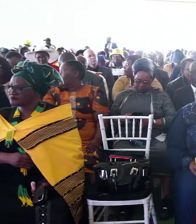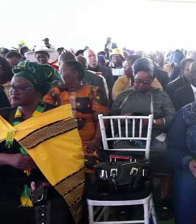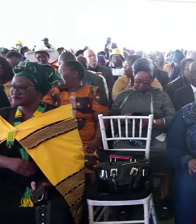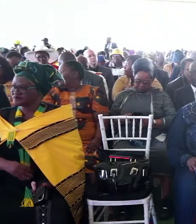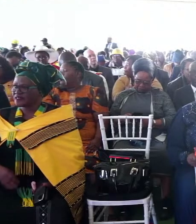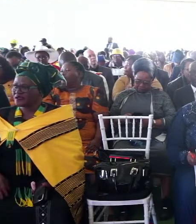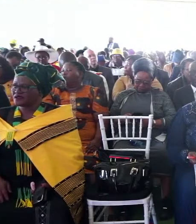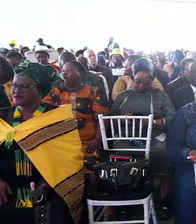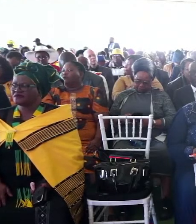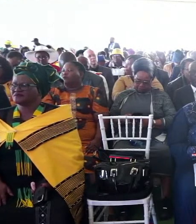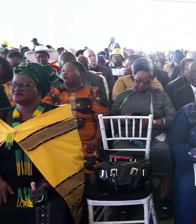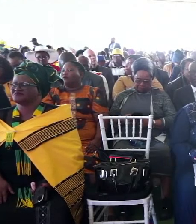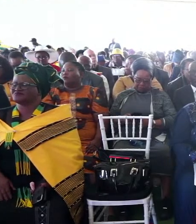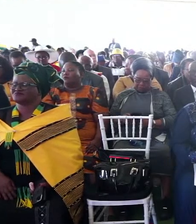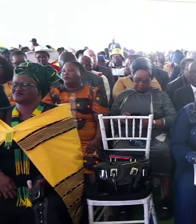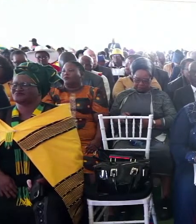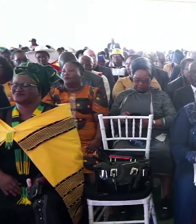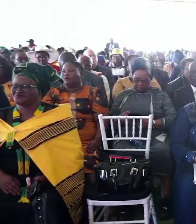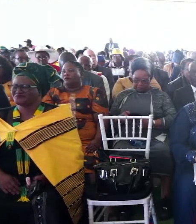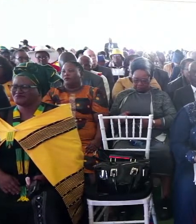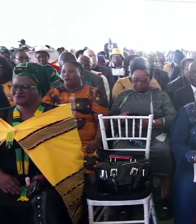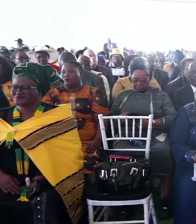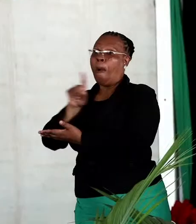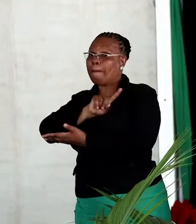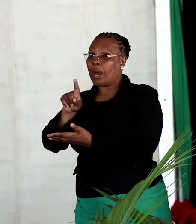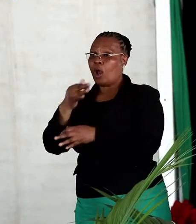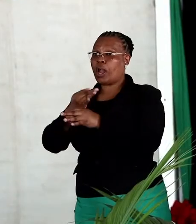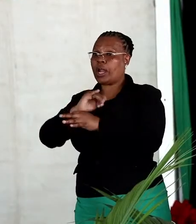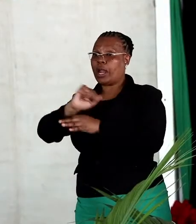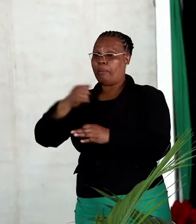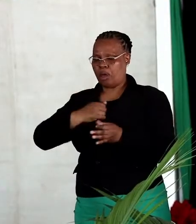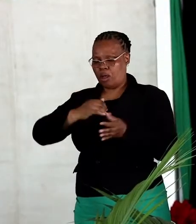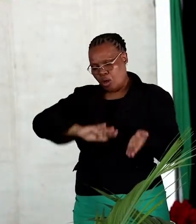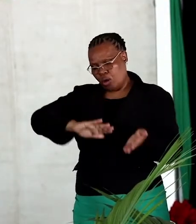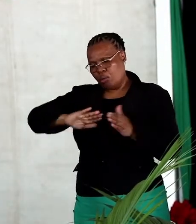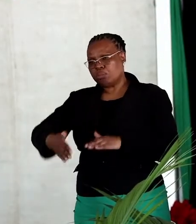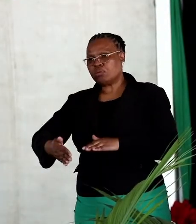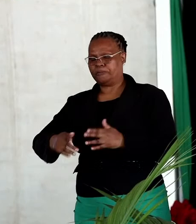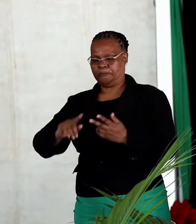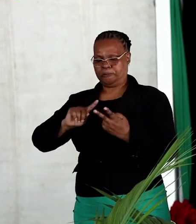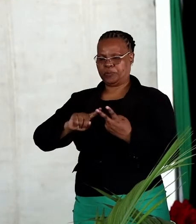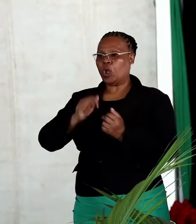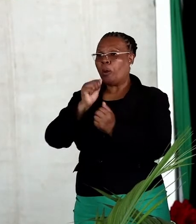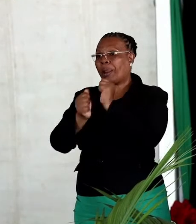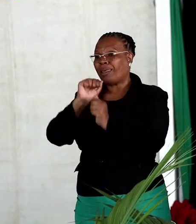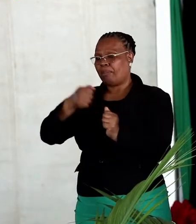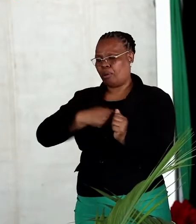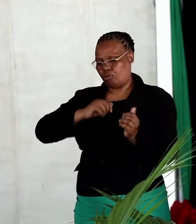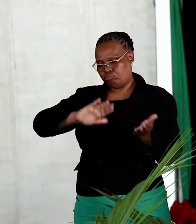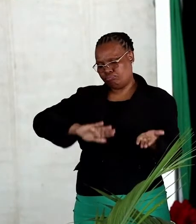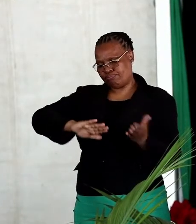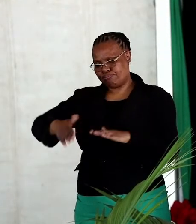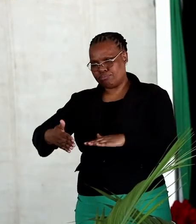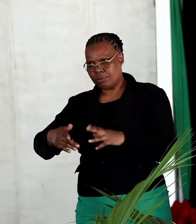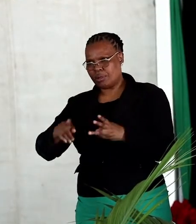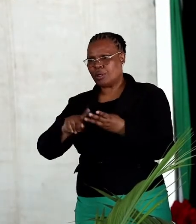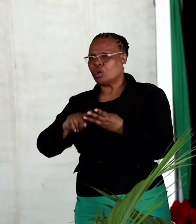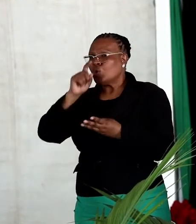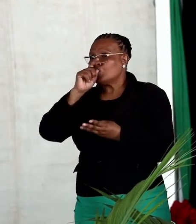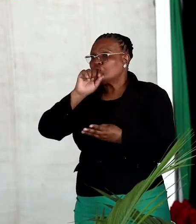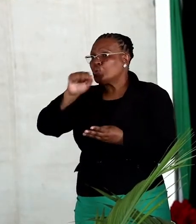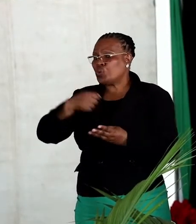ootata bethu, babhubha oobhuti bethu, wabhubha usisi wethu awayehamba laa